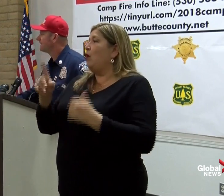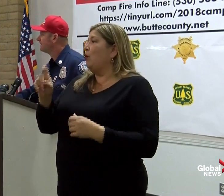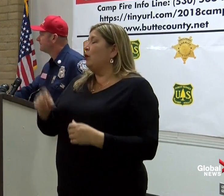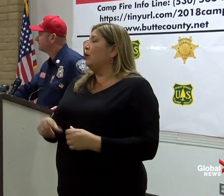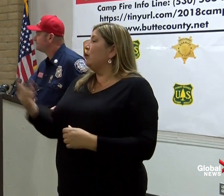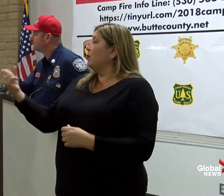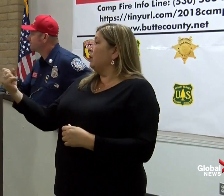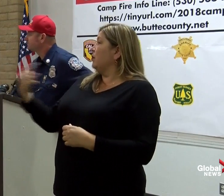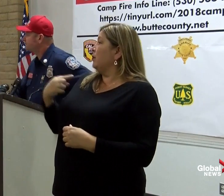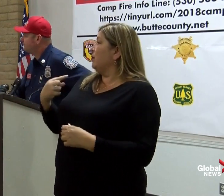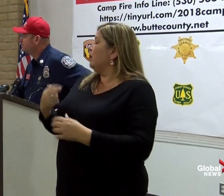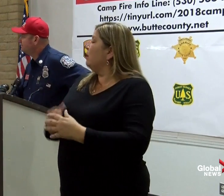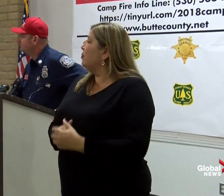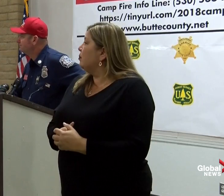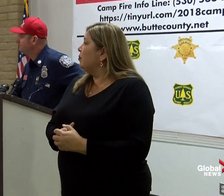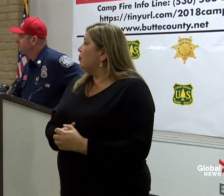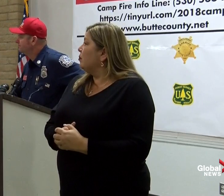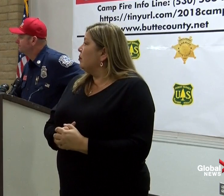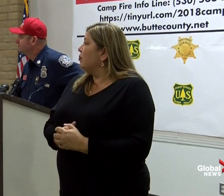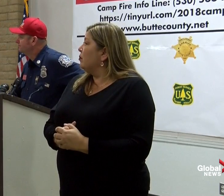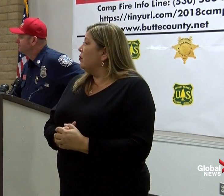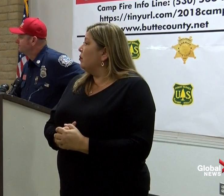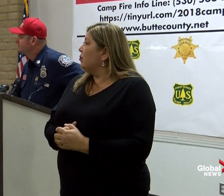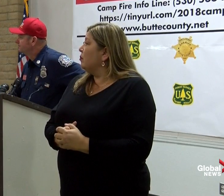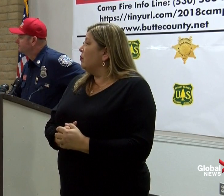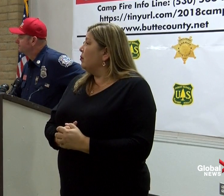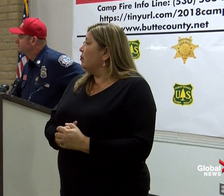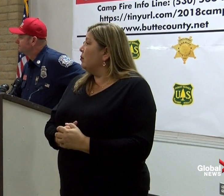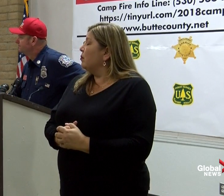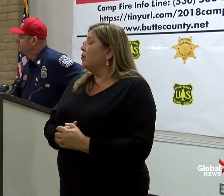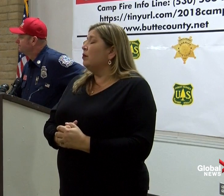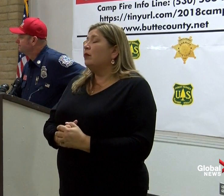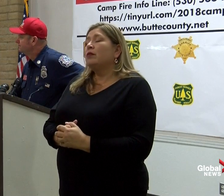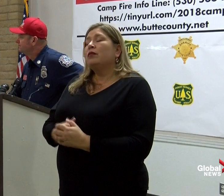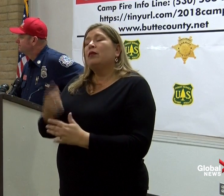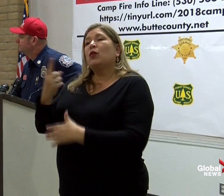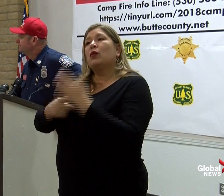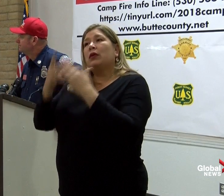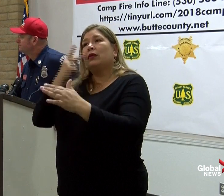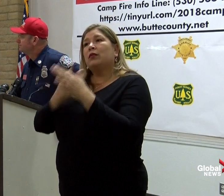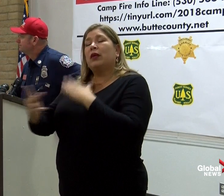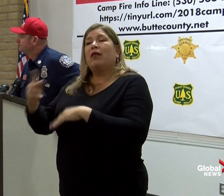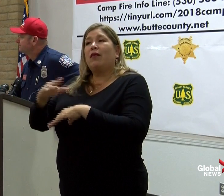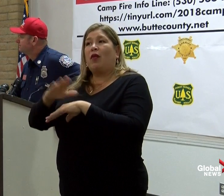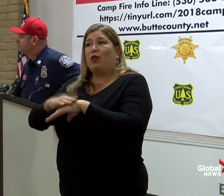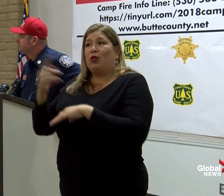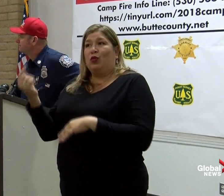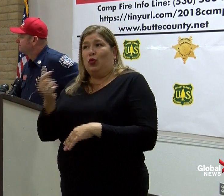you talk to us about what Tuesday is going to look like with the expectation of rain?